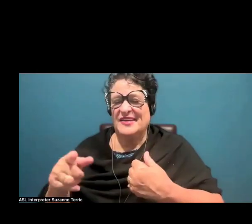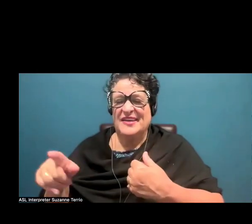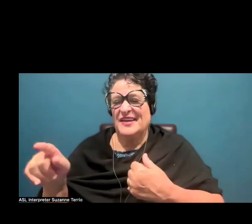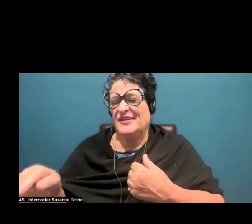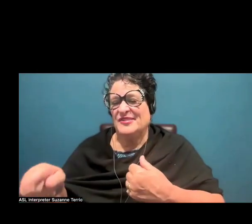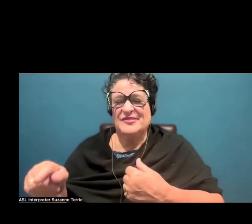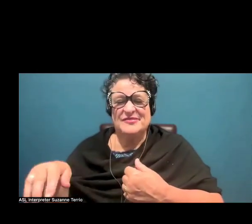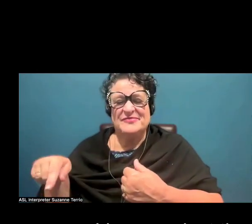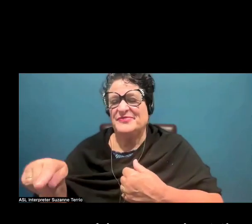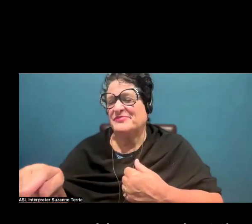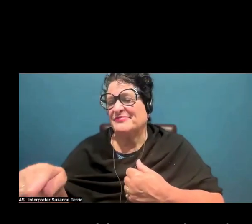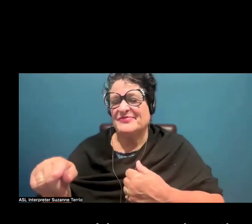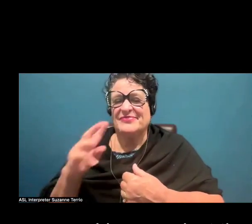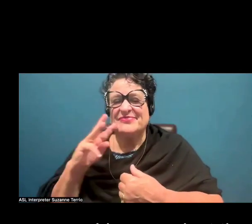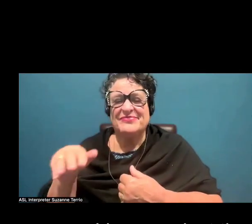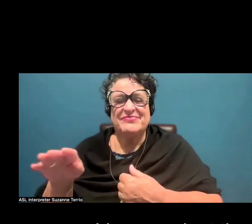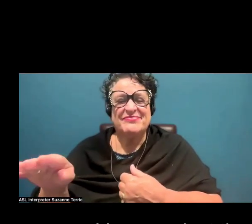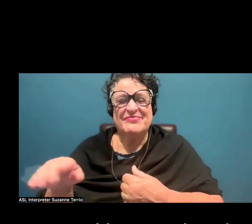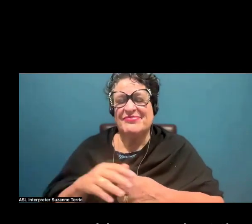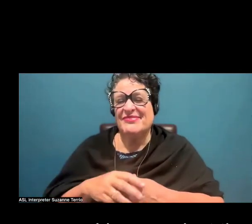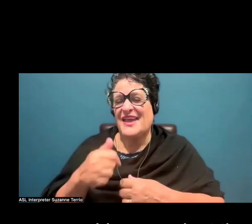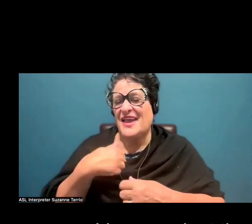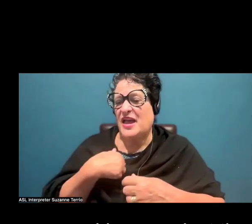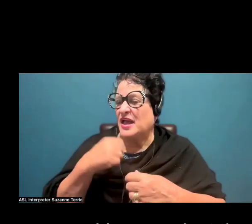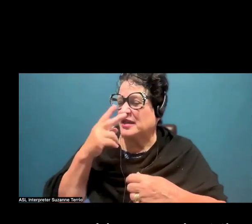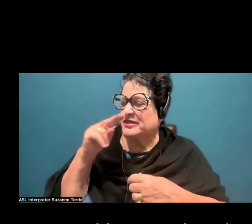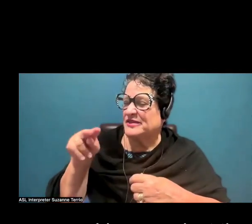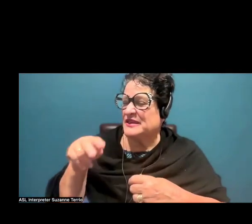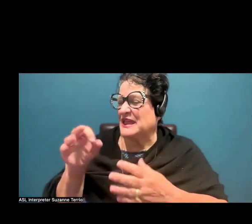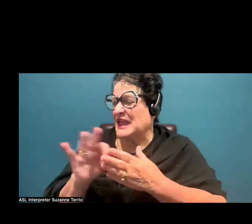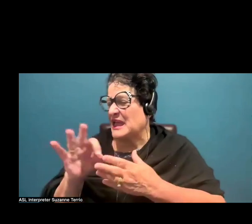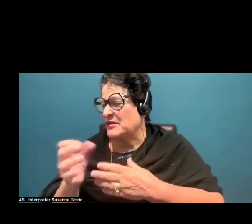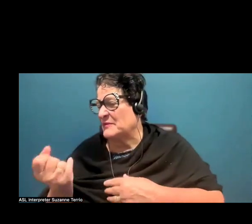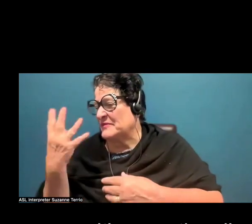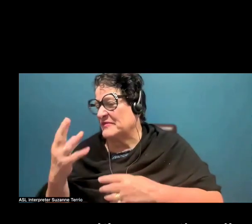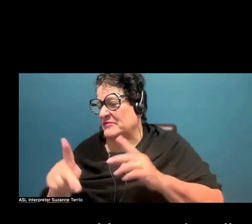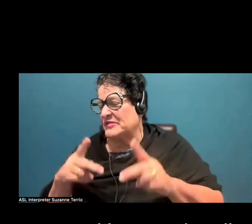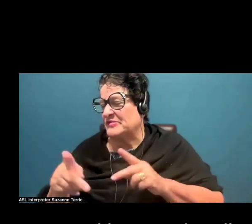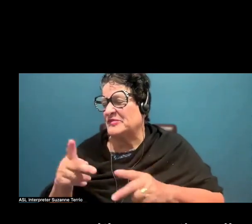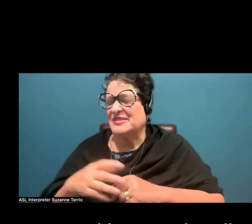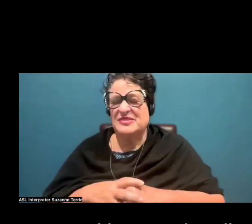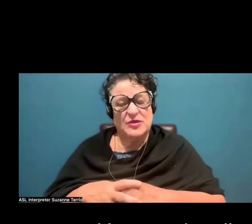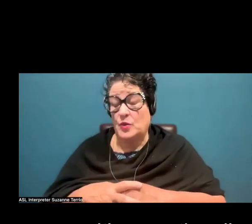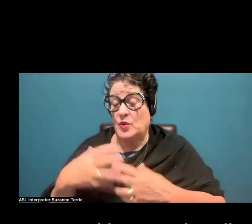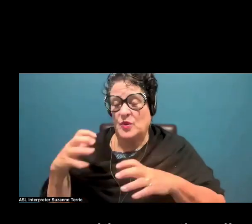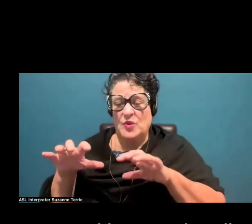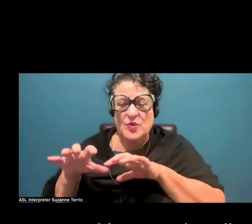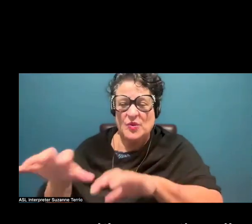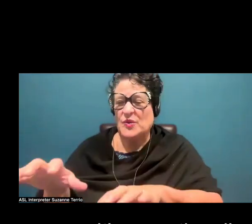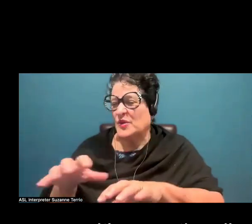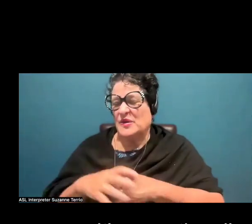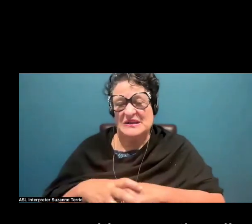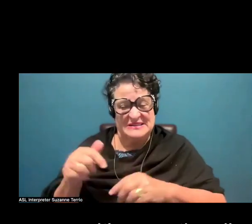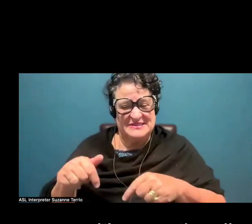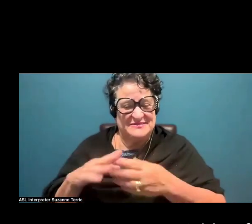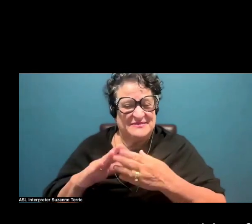best view. I lean against the deck railing, try to count the people gathered below. It's more than I've ever seen in Saltpeter before,